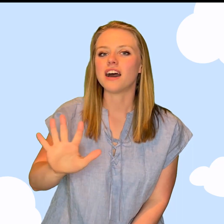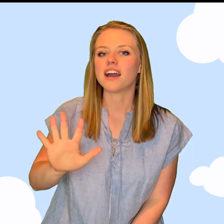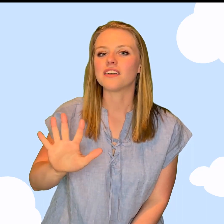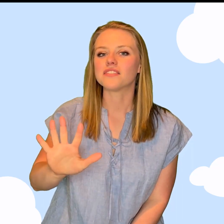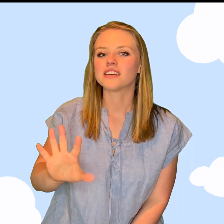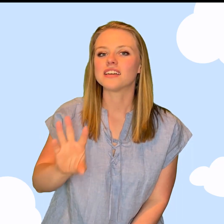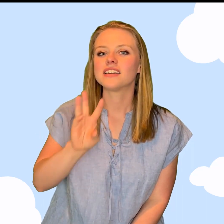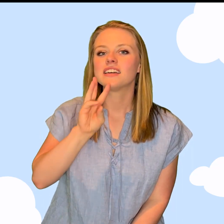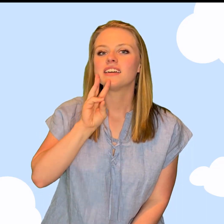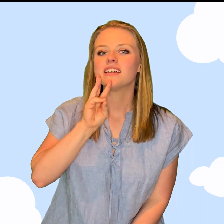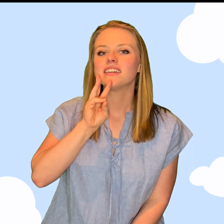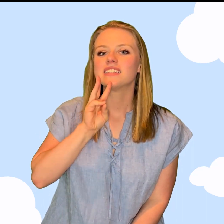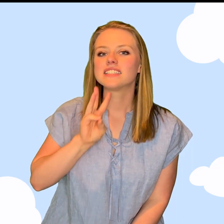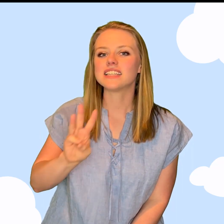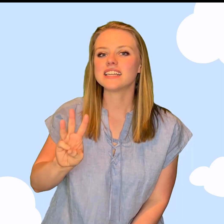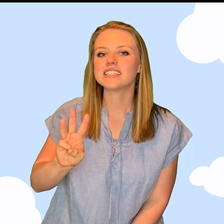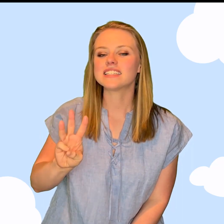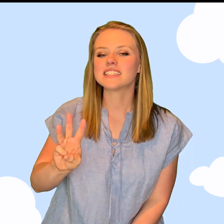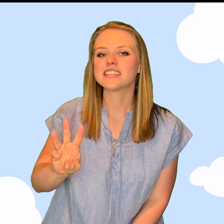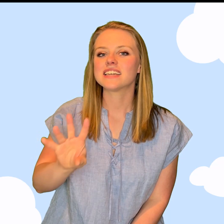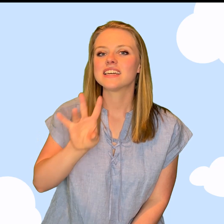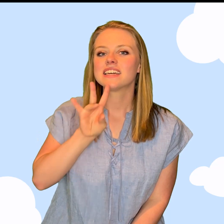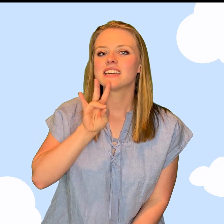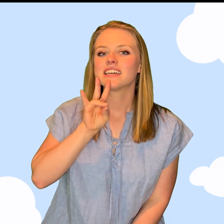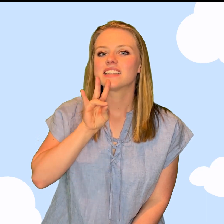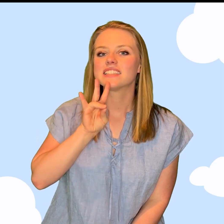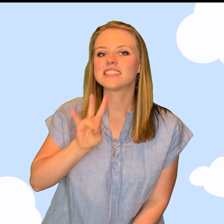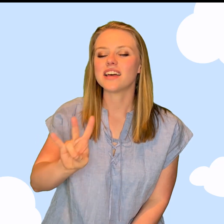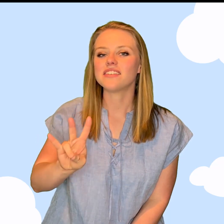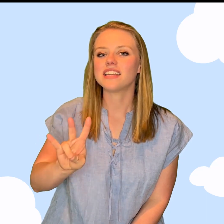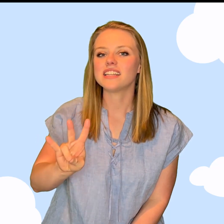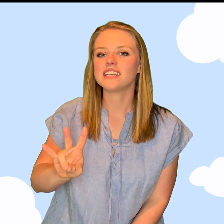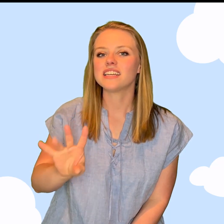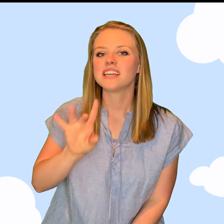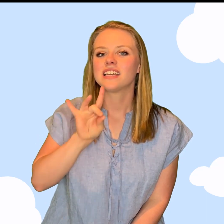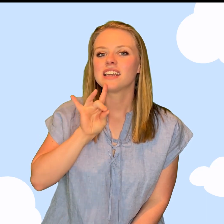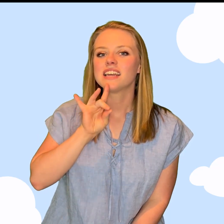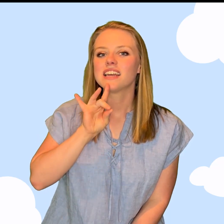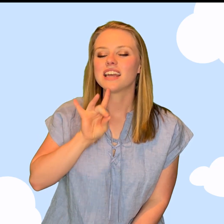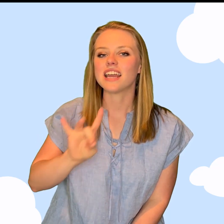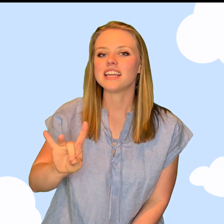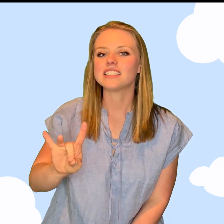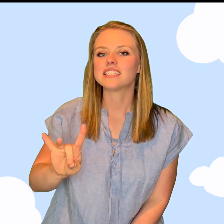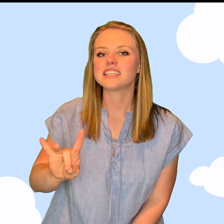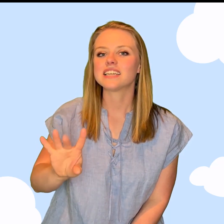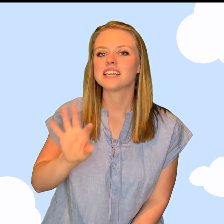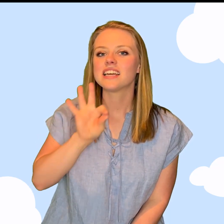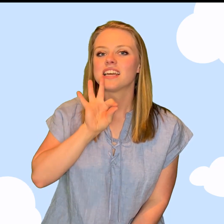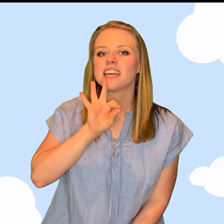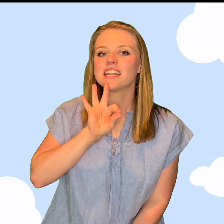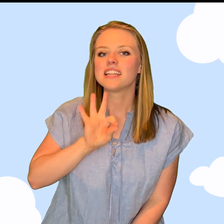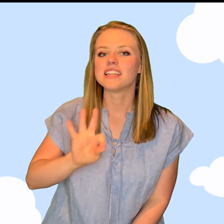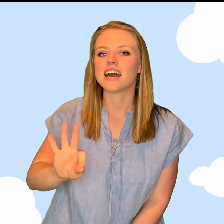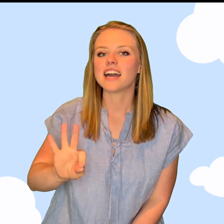5, 6, 7, 8,